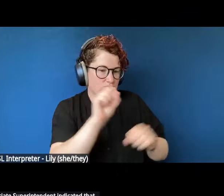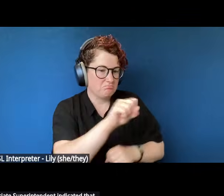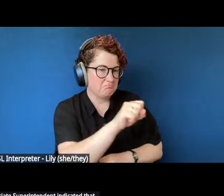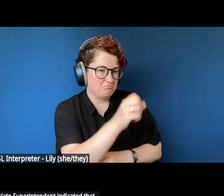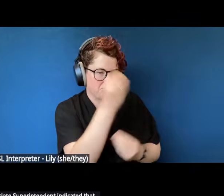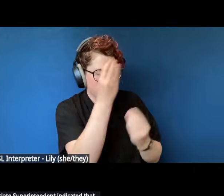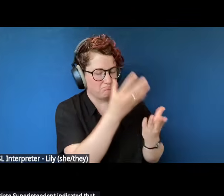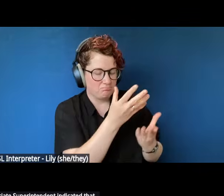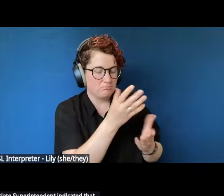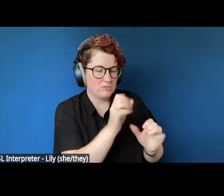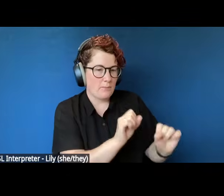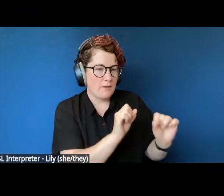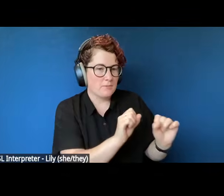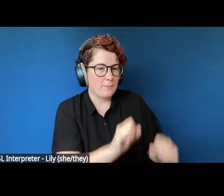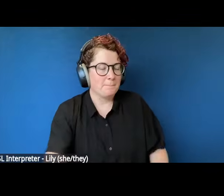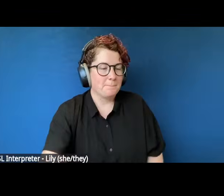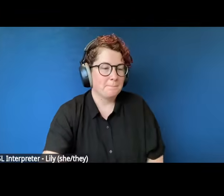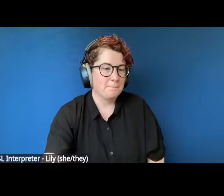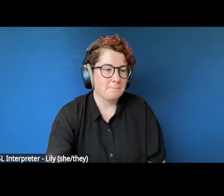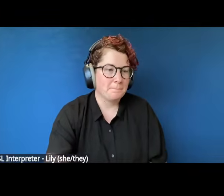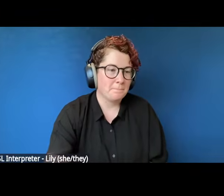Sure.